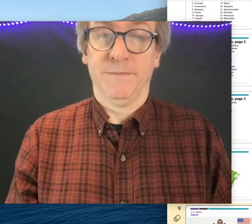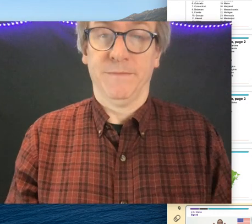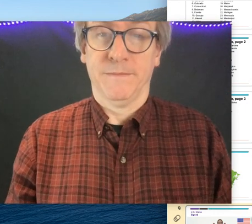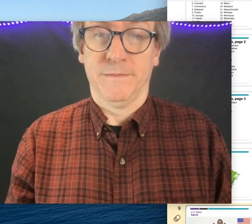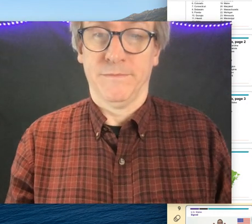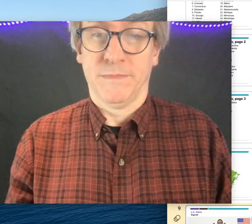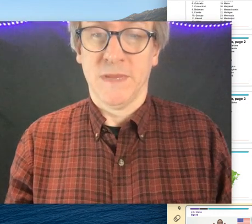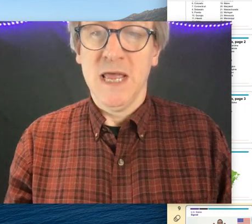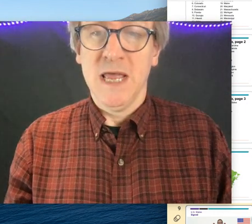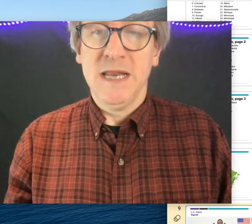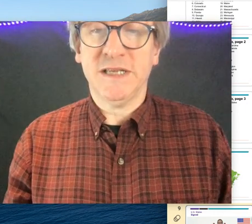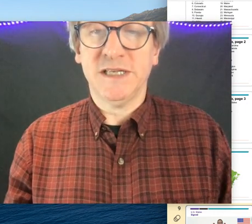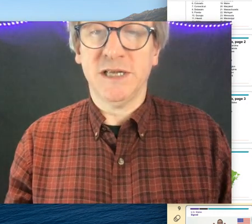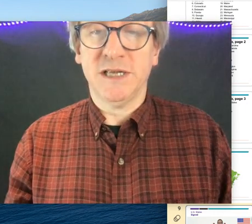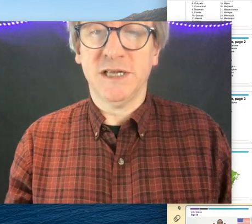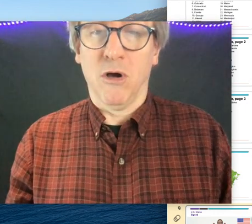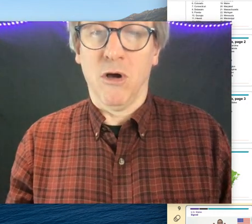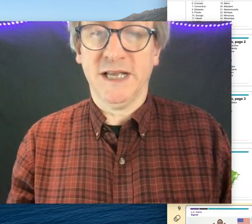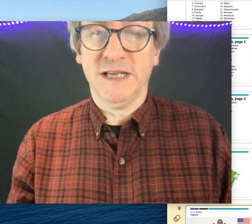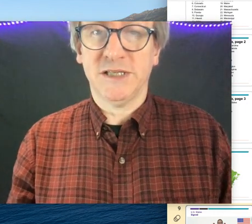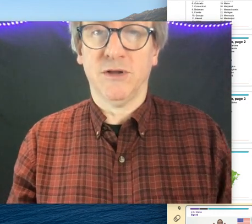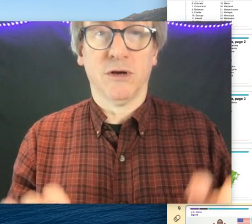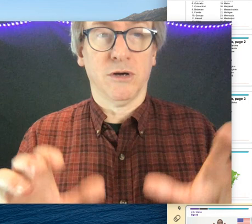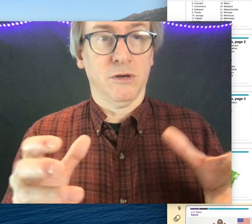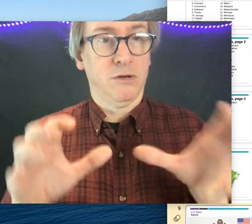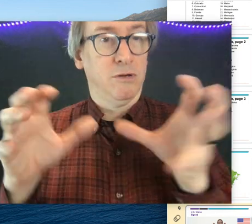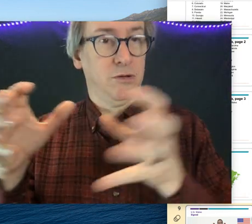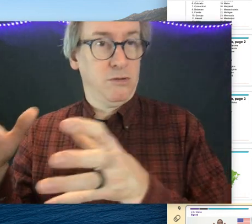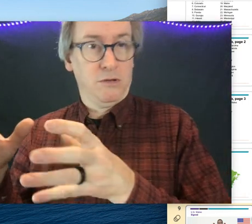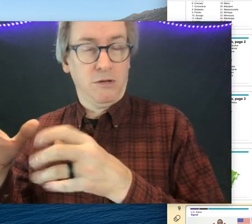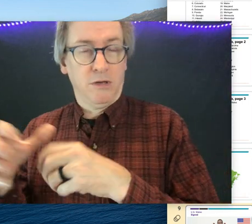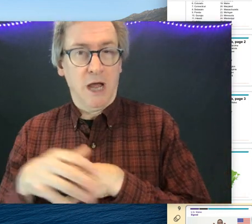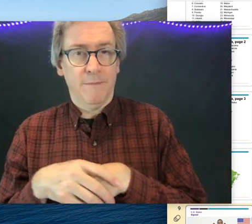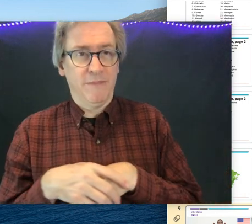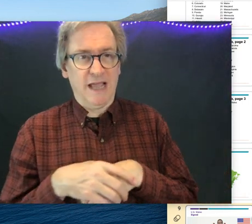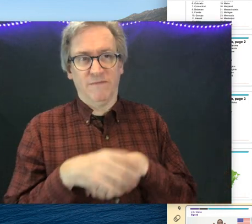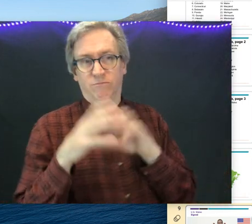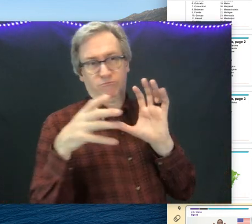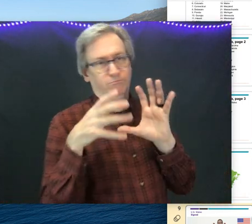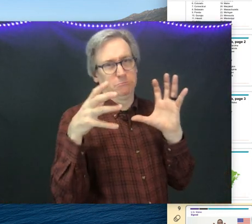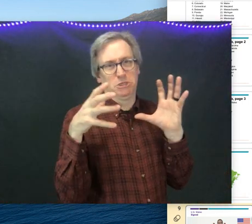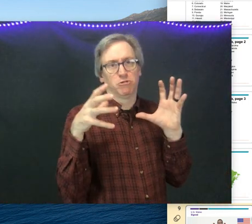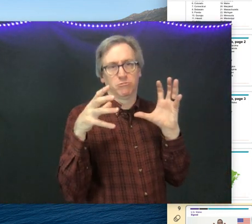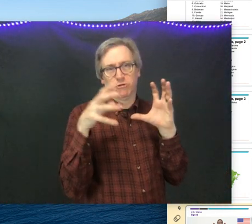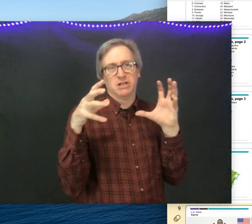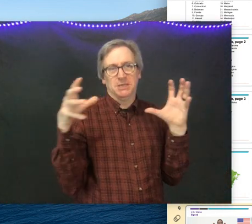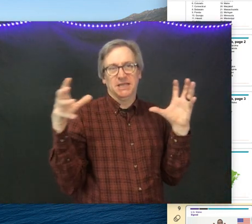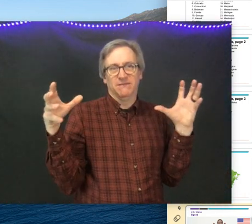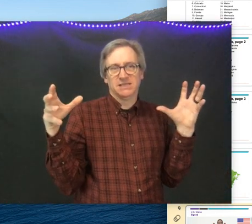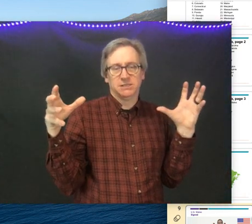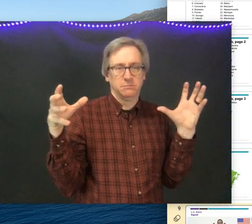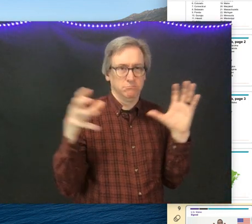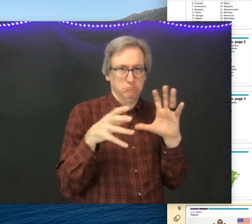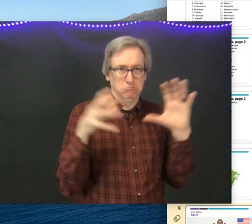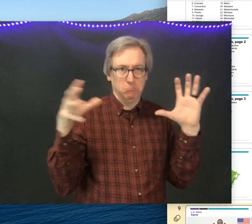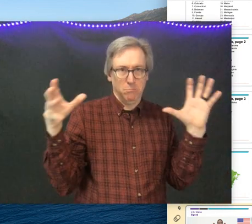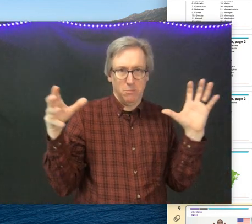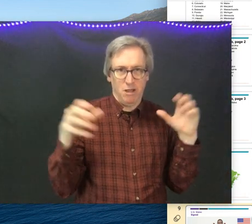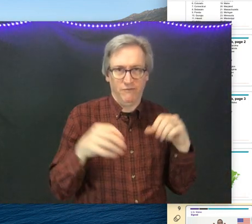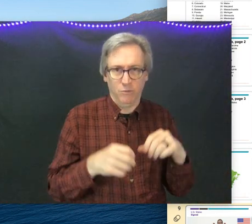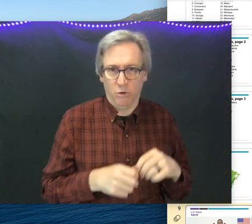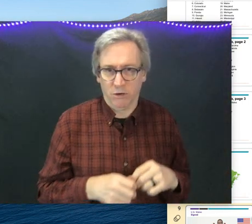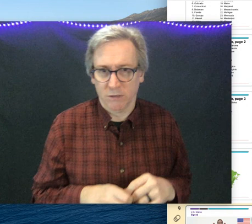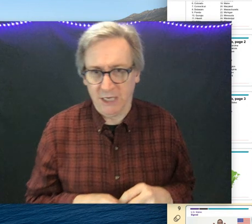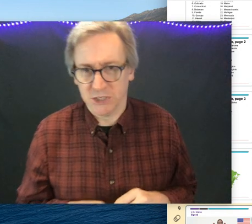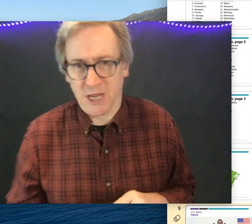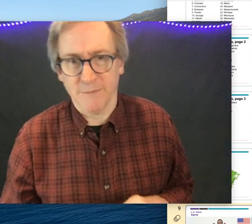California. Now, this isn't all the states. They kind of gradually give us a